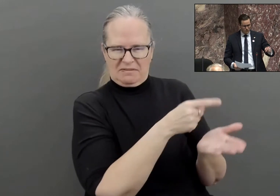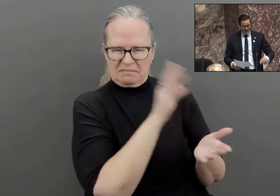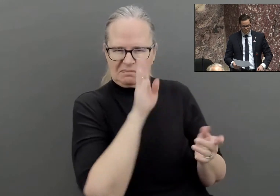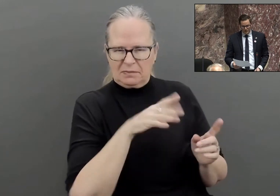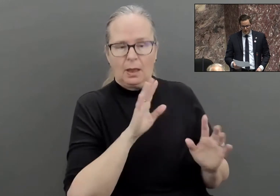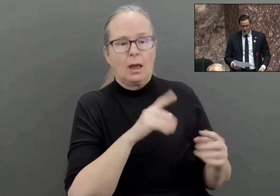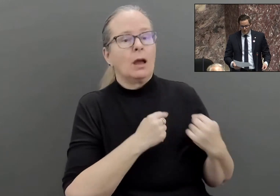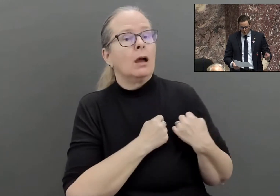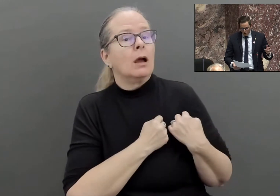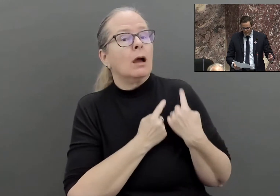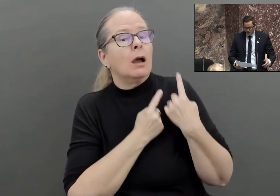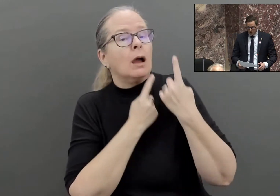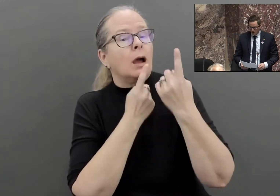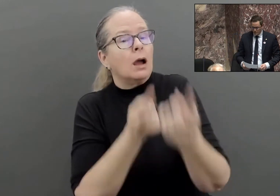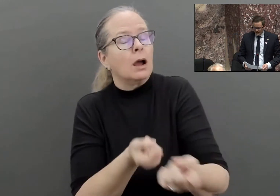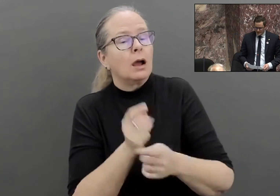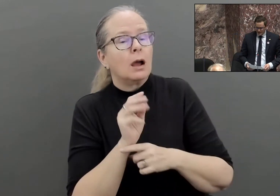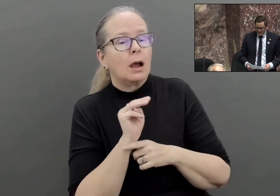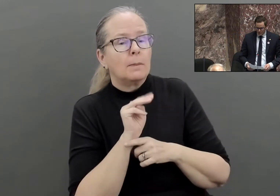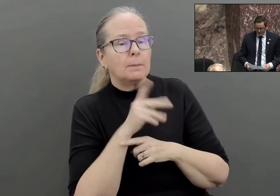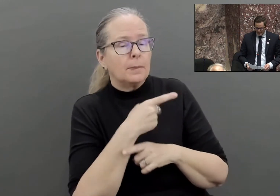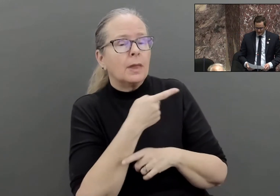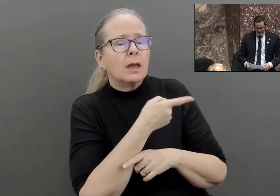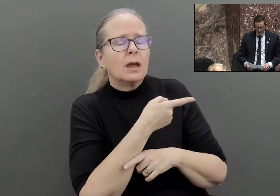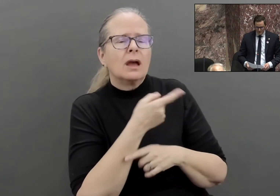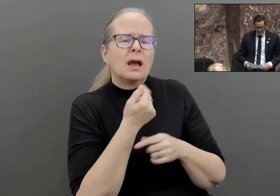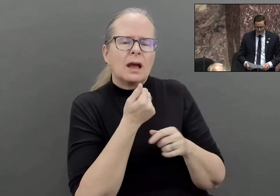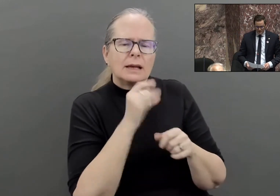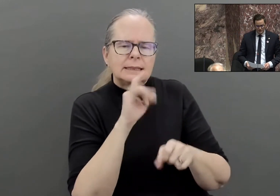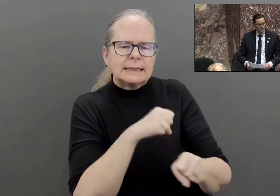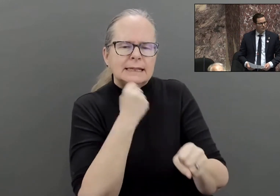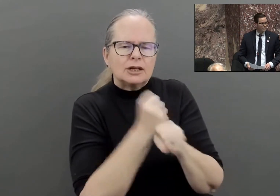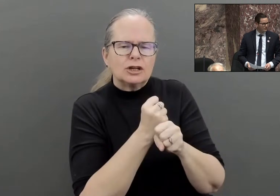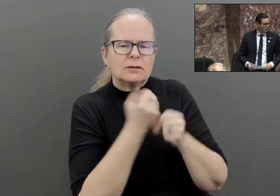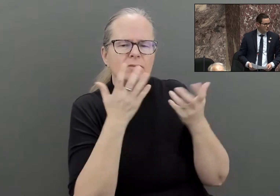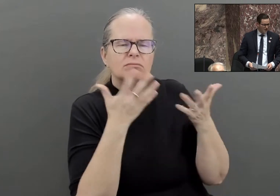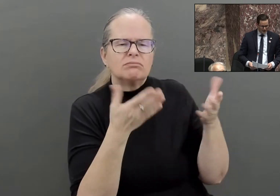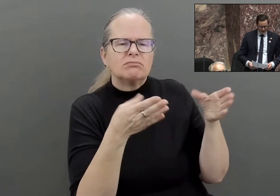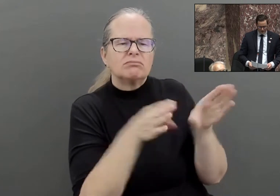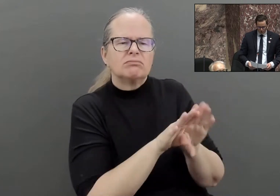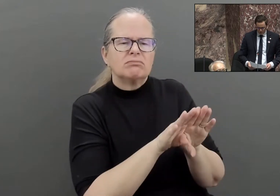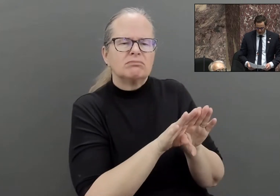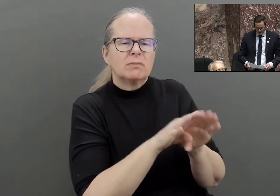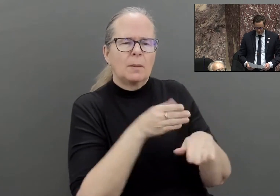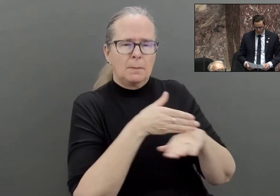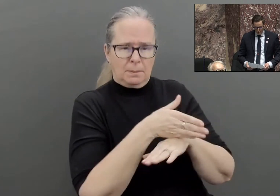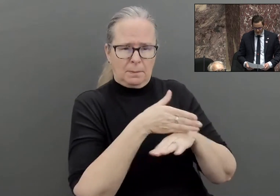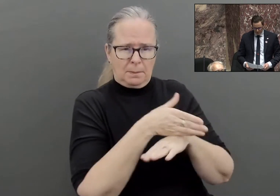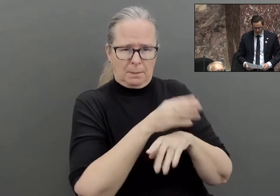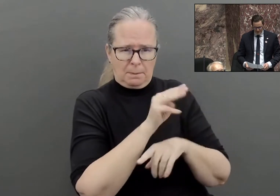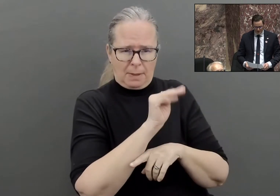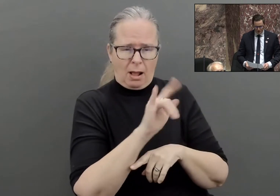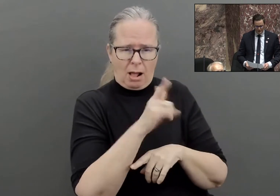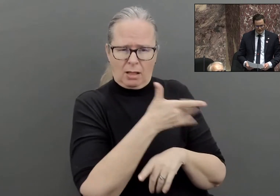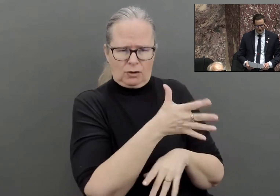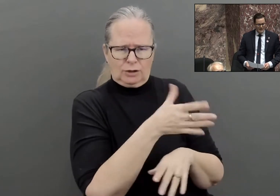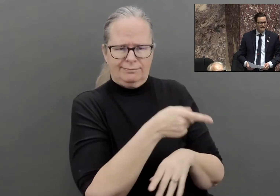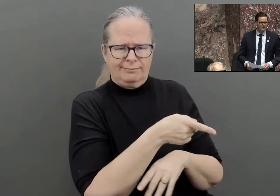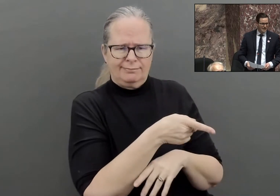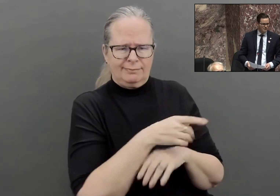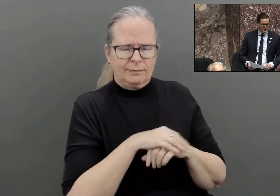That's their record. The Kofi report released last week indicates BC is falling further behind globally. Wood supply